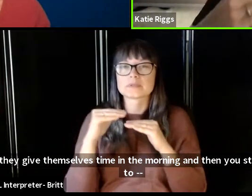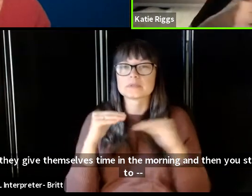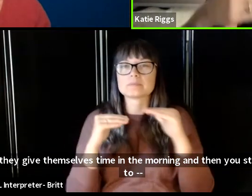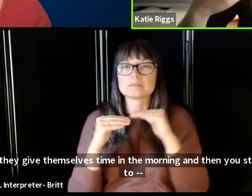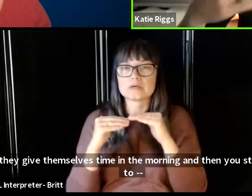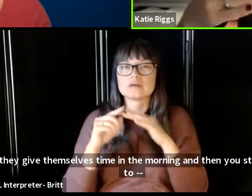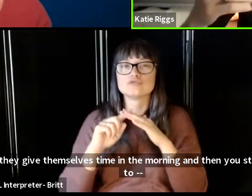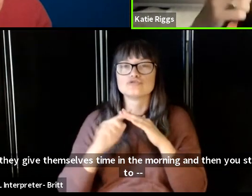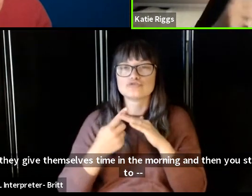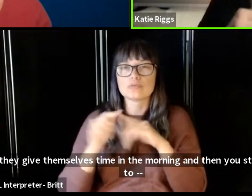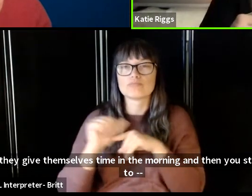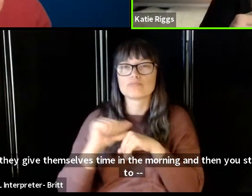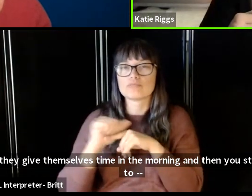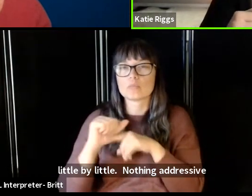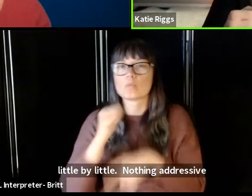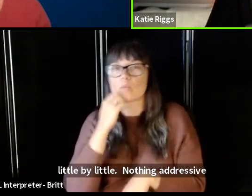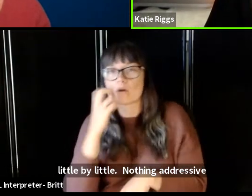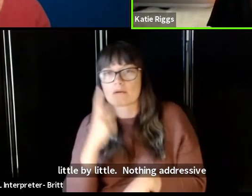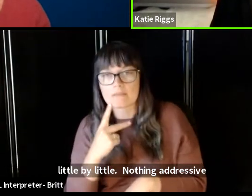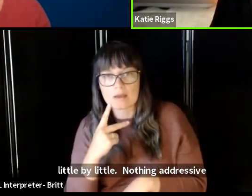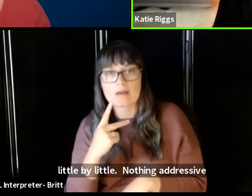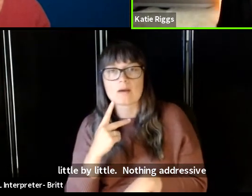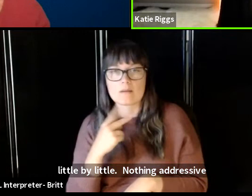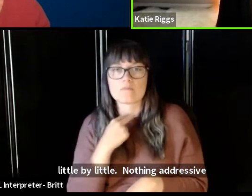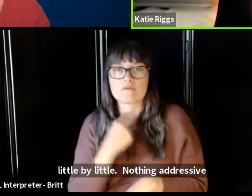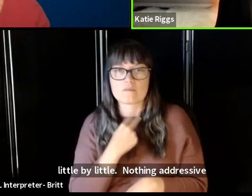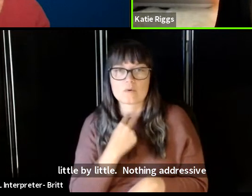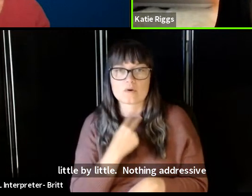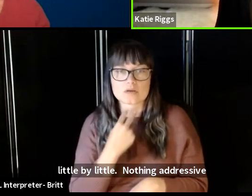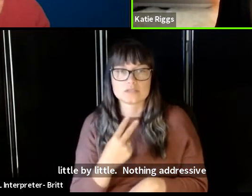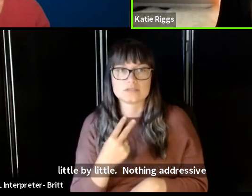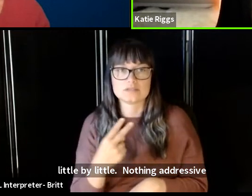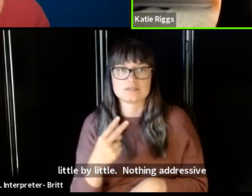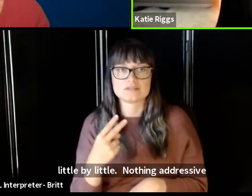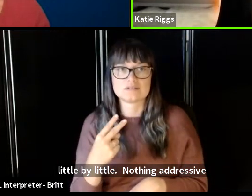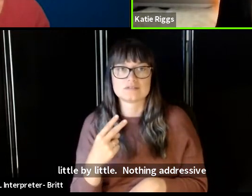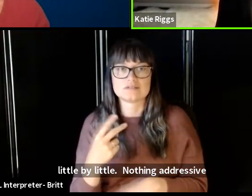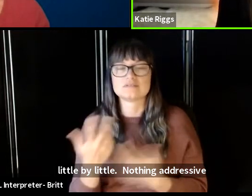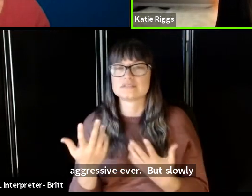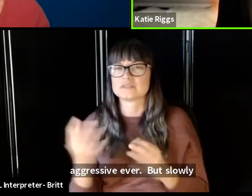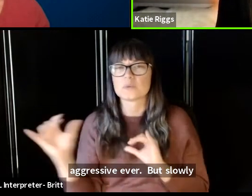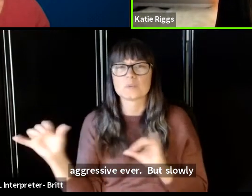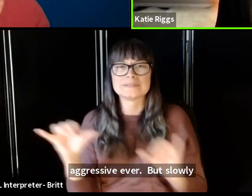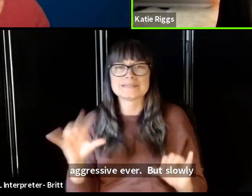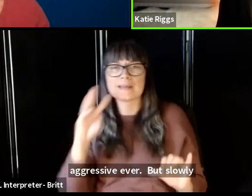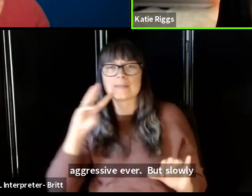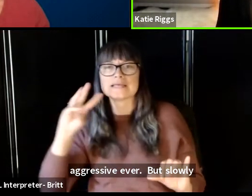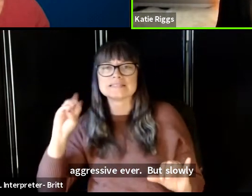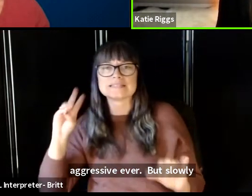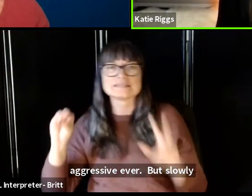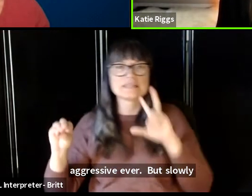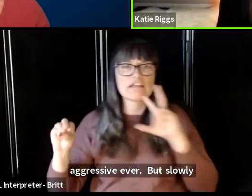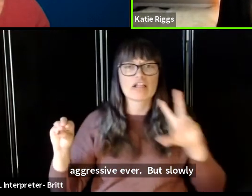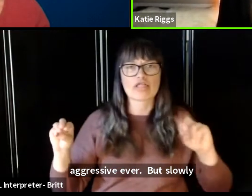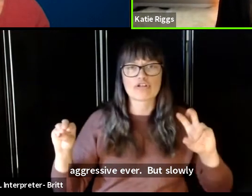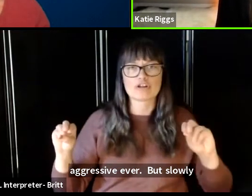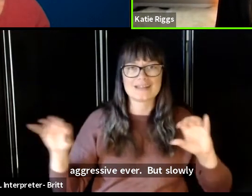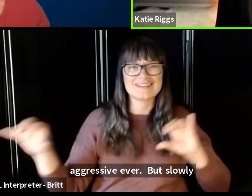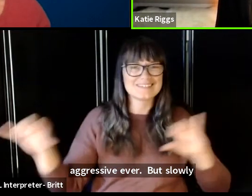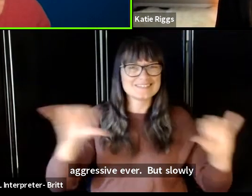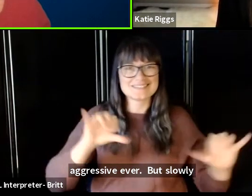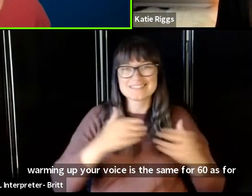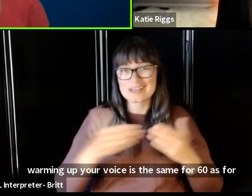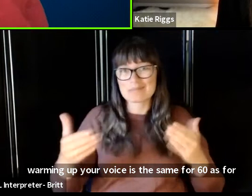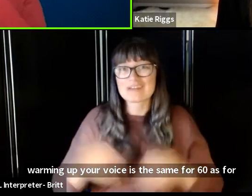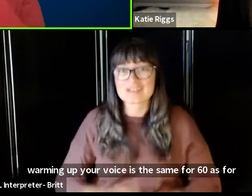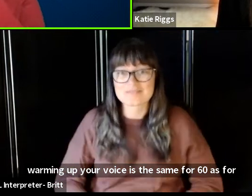but slowly warming up your voice is the same at 60 as it is for 30. We all have to do the same things.